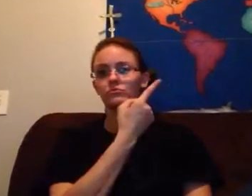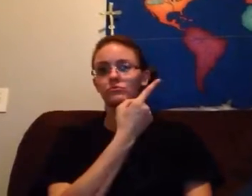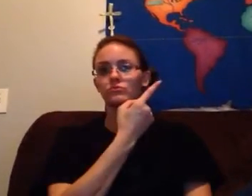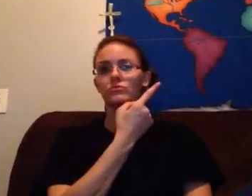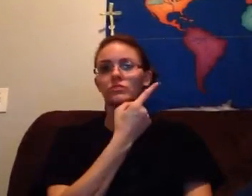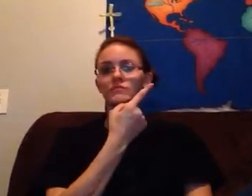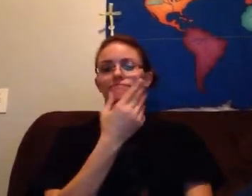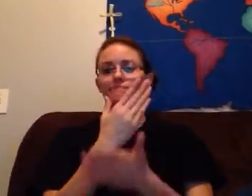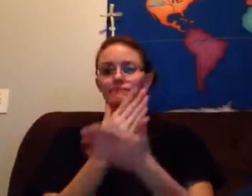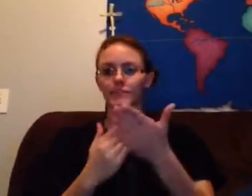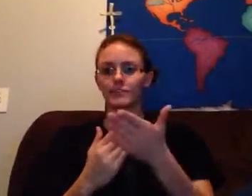say here,